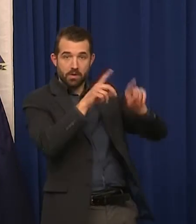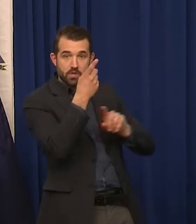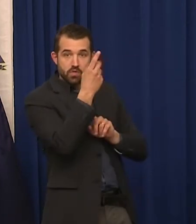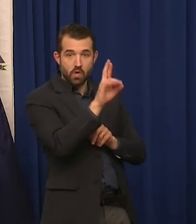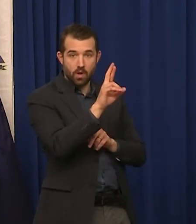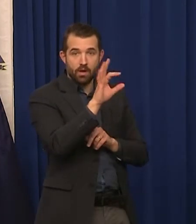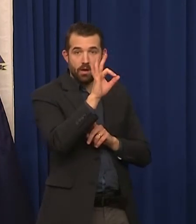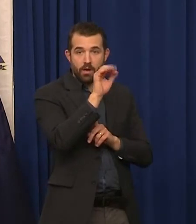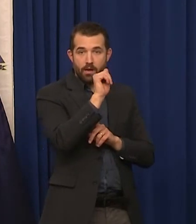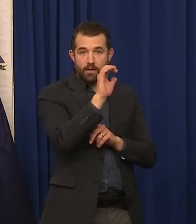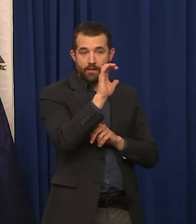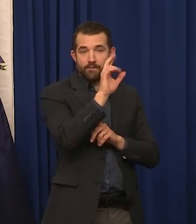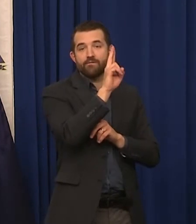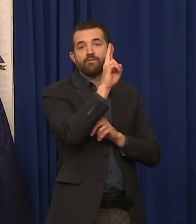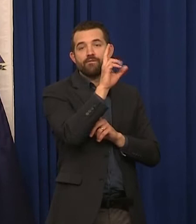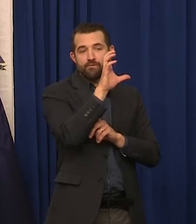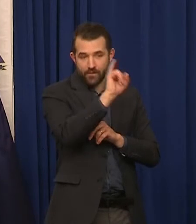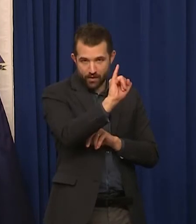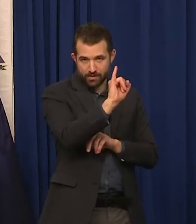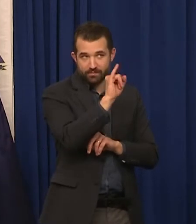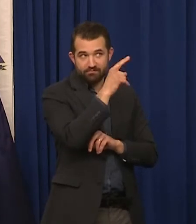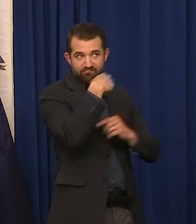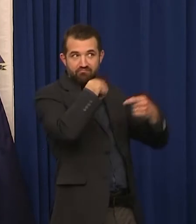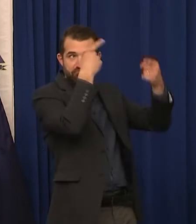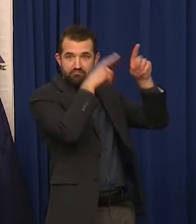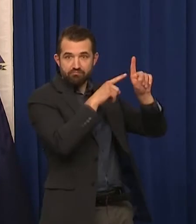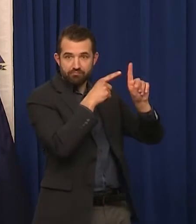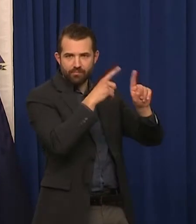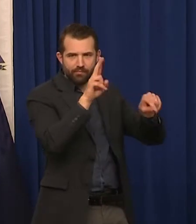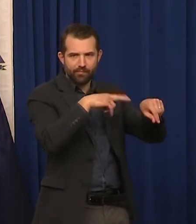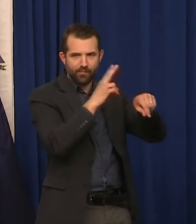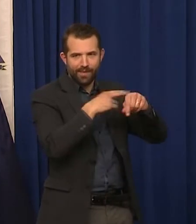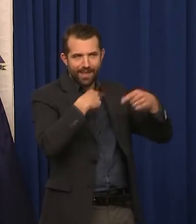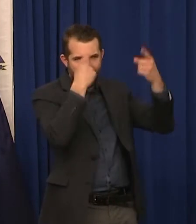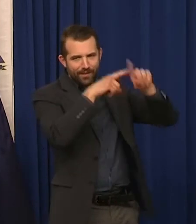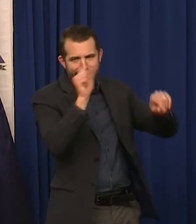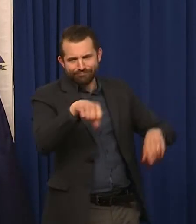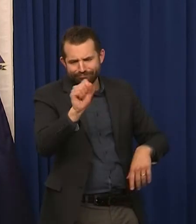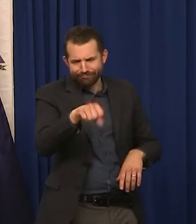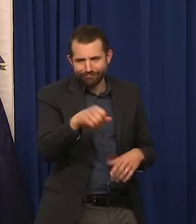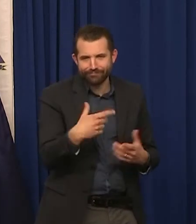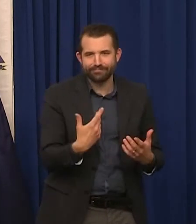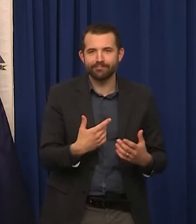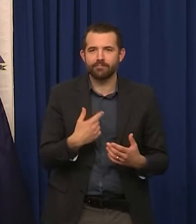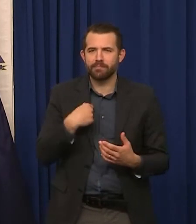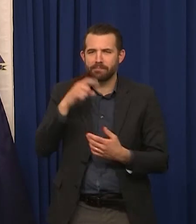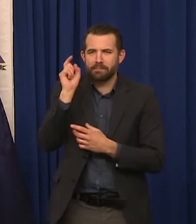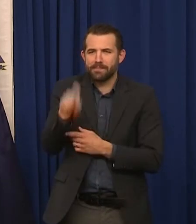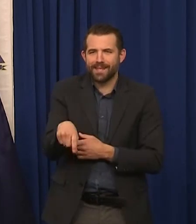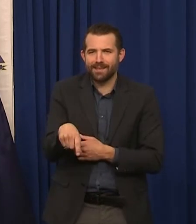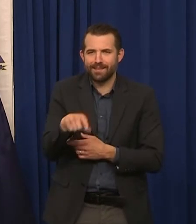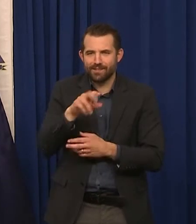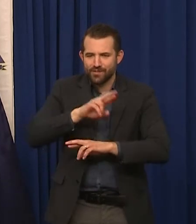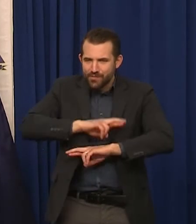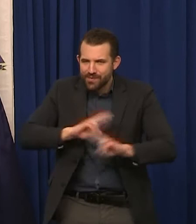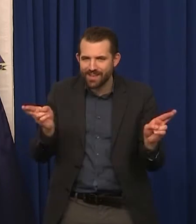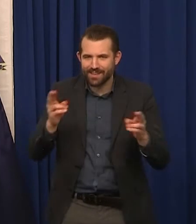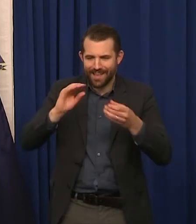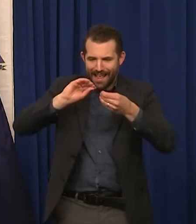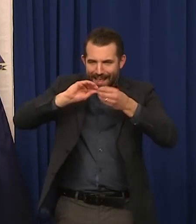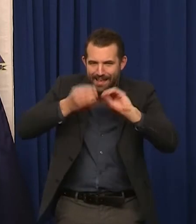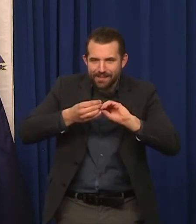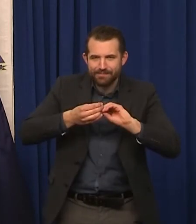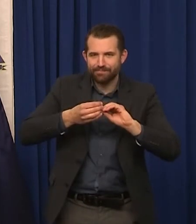with Dr. Fauci. Who wouldn't? But I concur with Dr. Fauci insofar as that we need to be looking at numbers that would imply at least